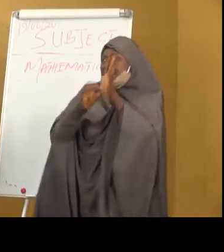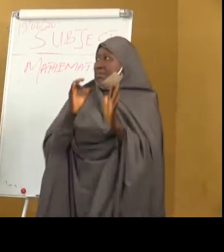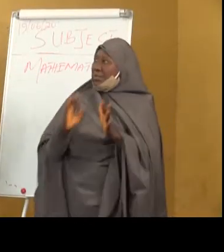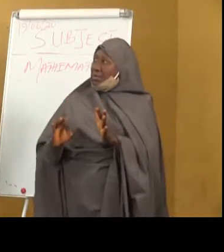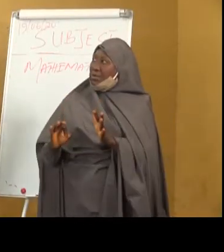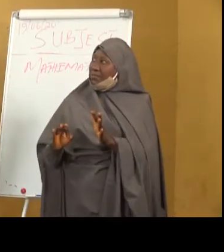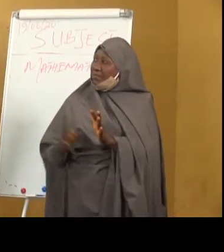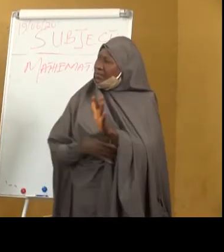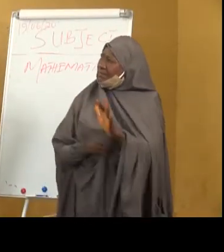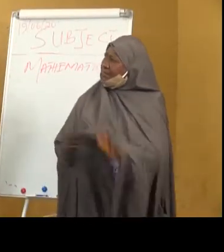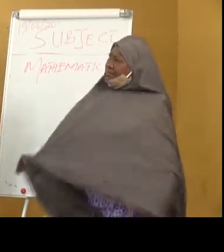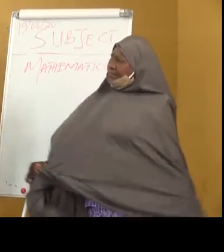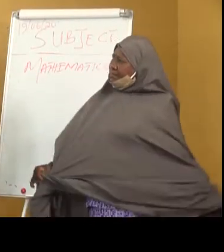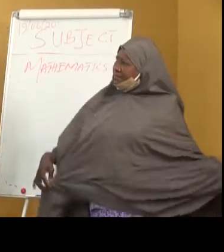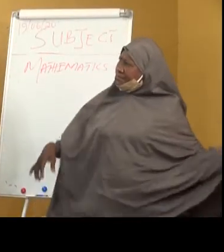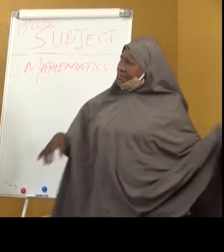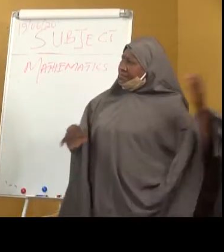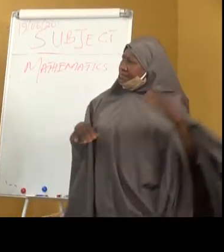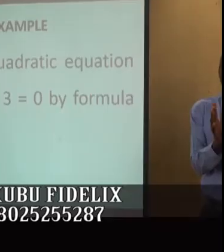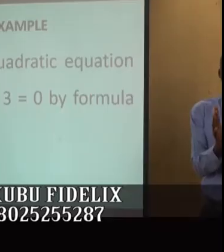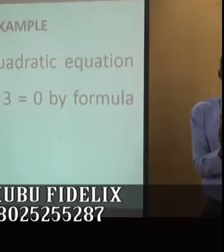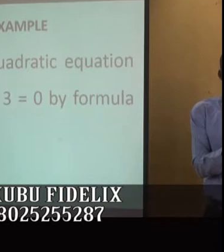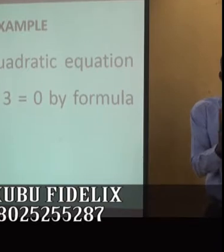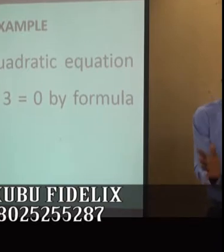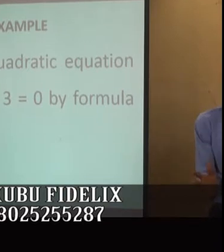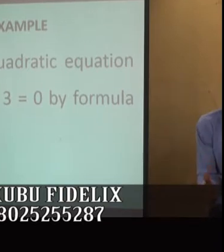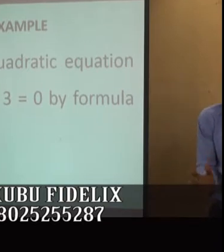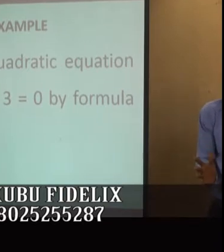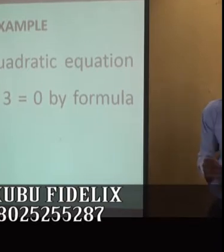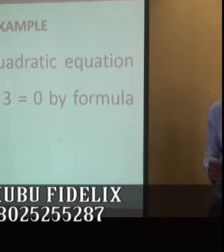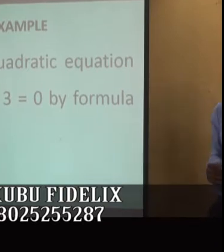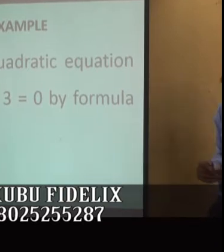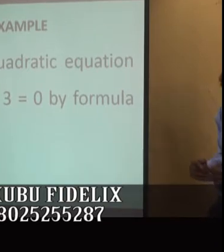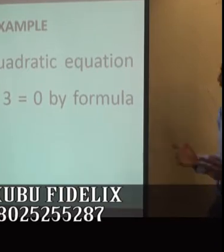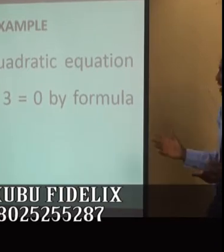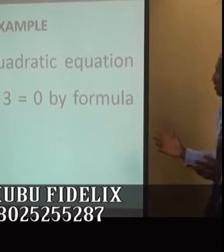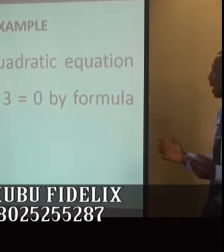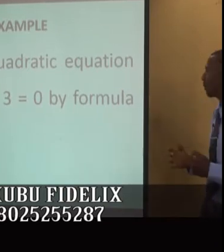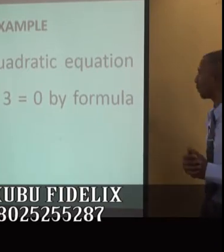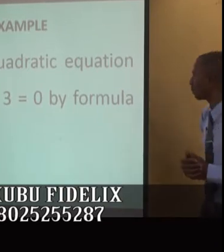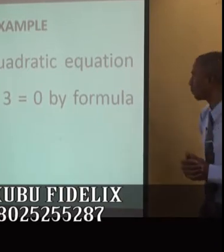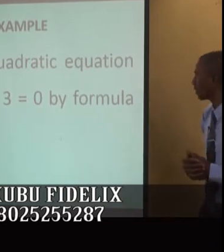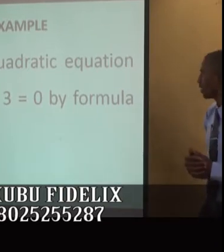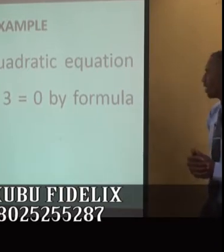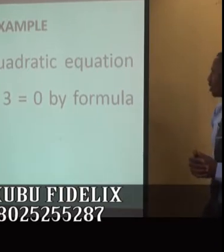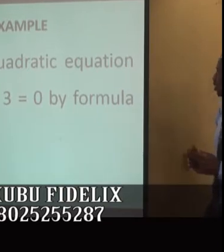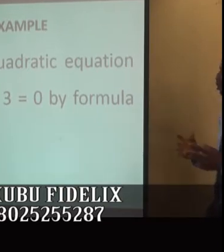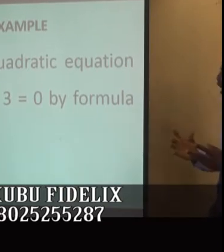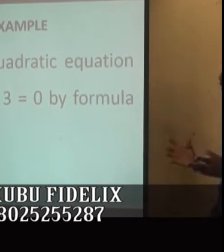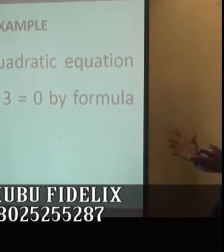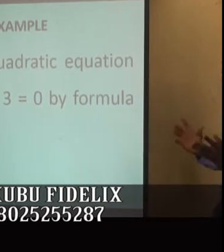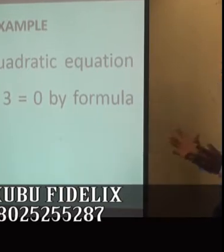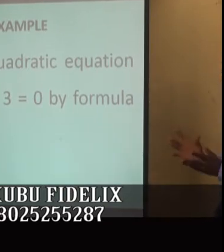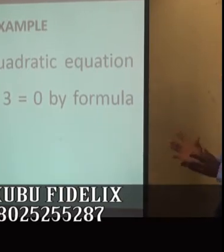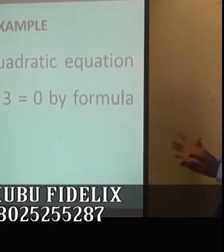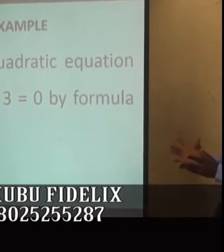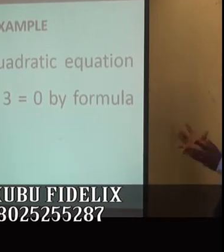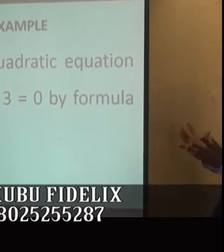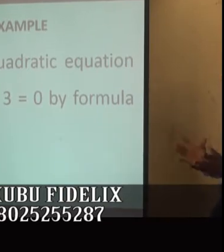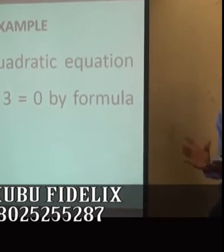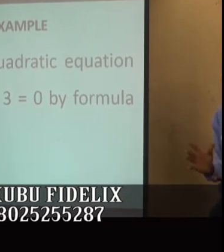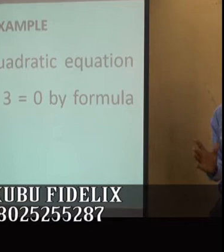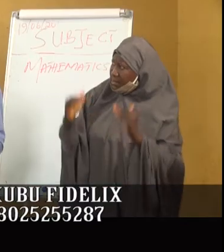Example to back up the formula that we have been able to derive. Example, solve the